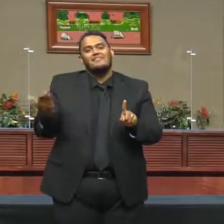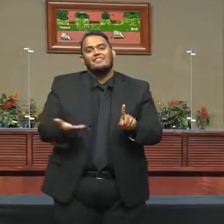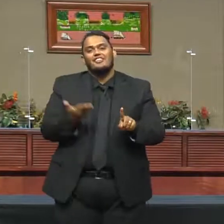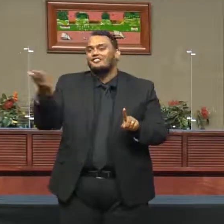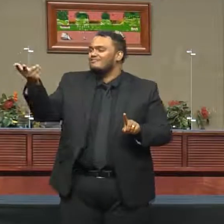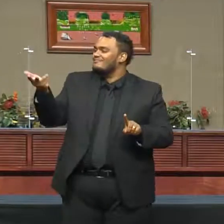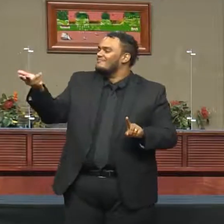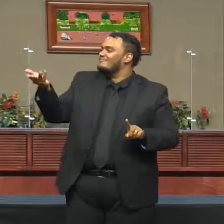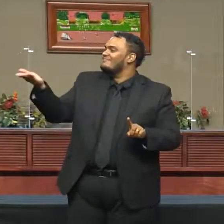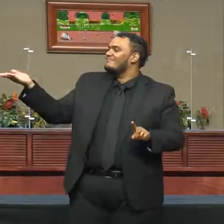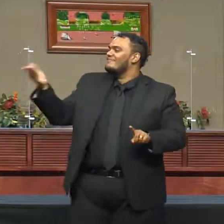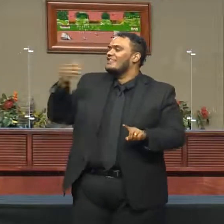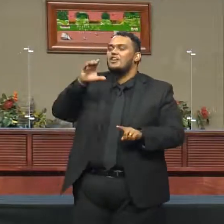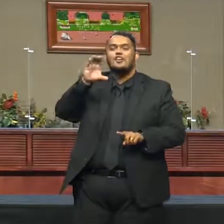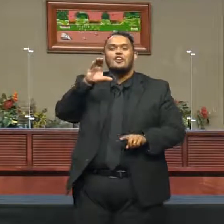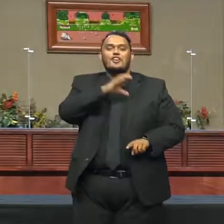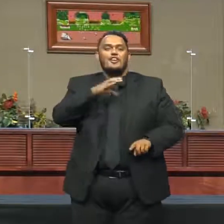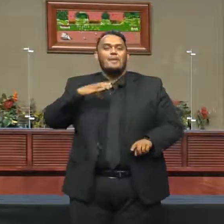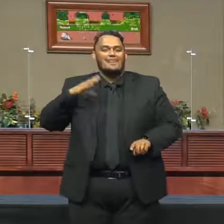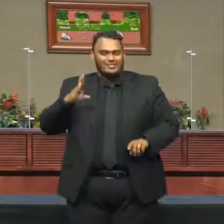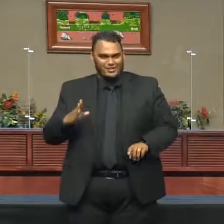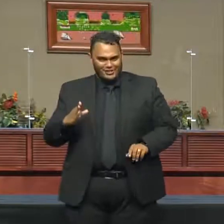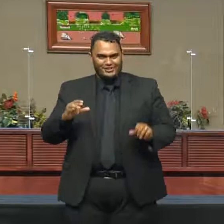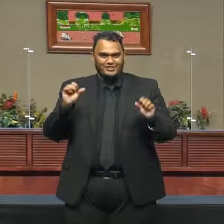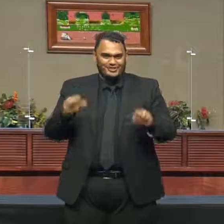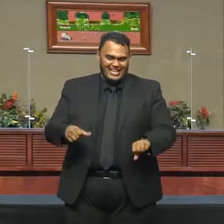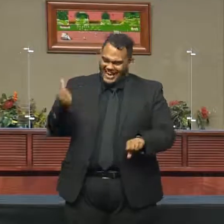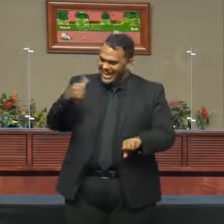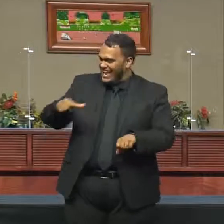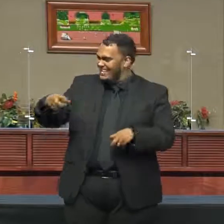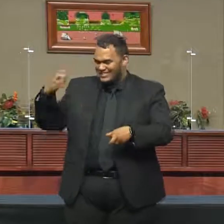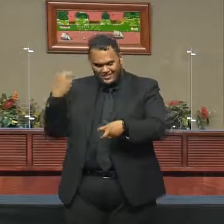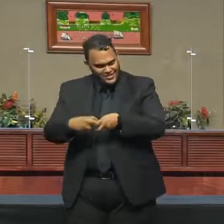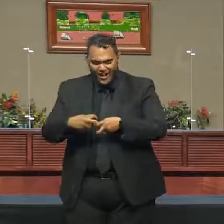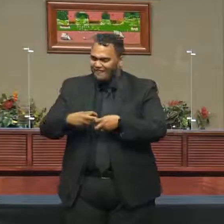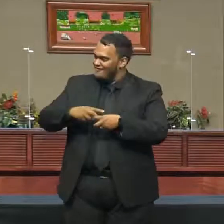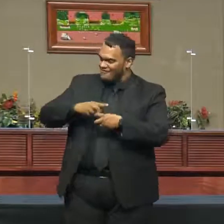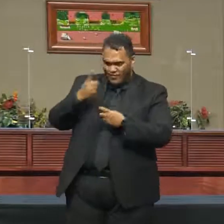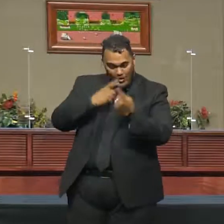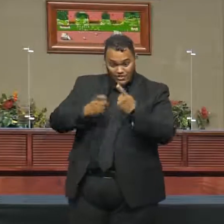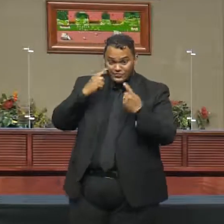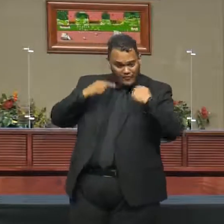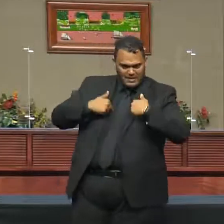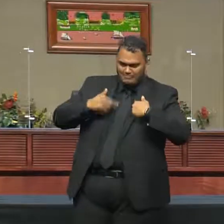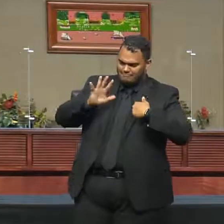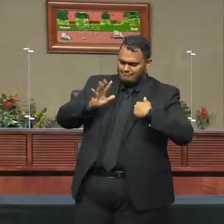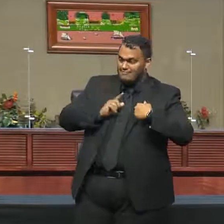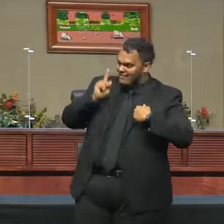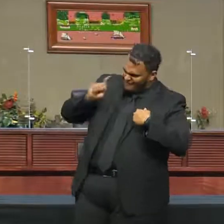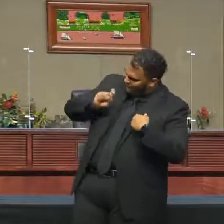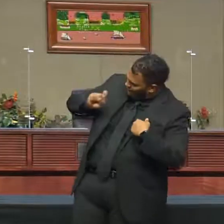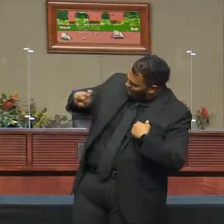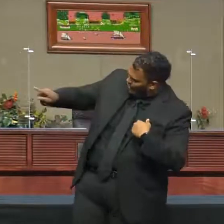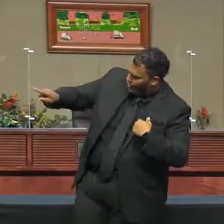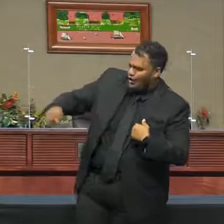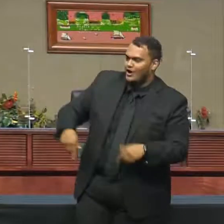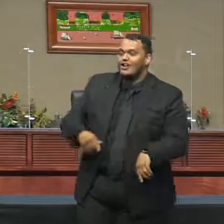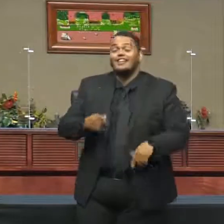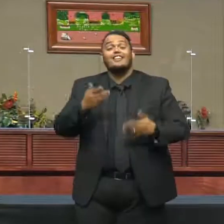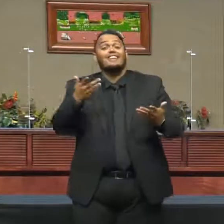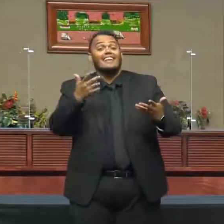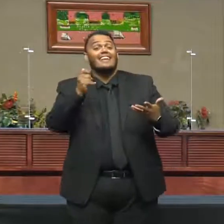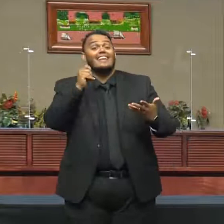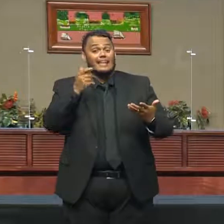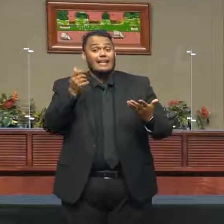of the tough questions that you all might have today. All right. Anyway, we will translate in Spanish if need be. We